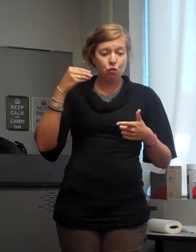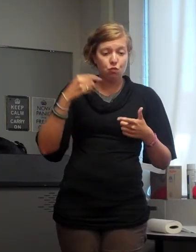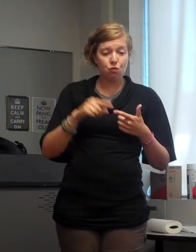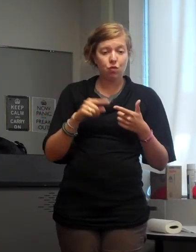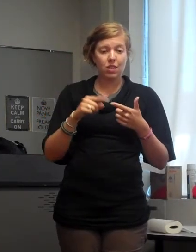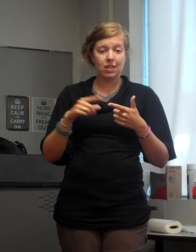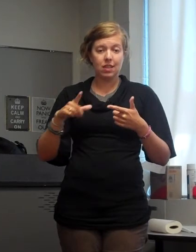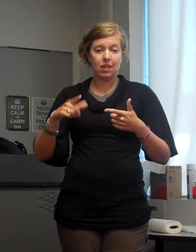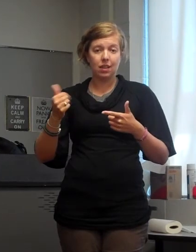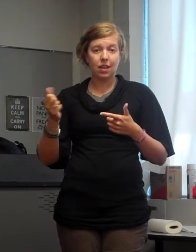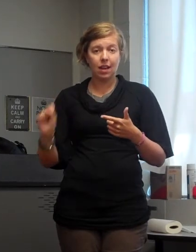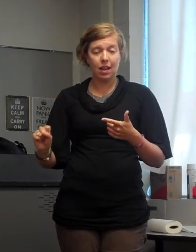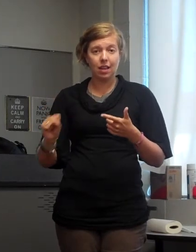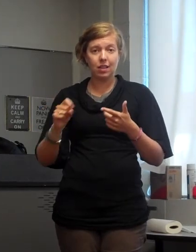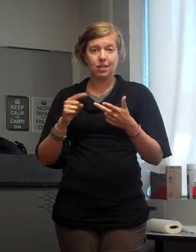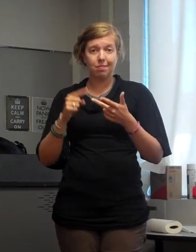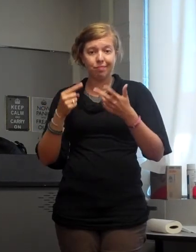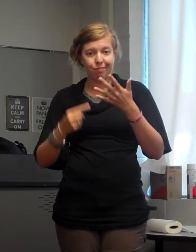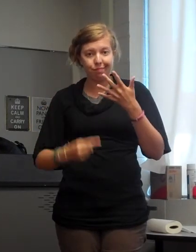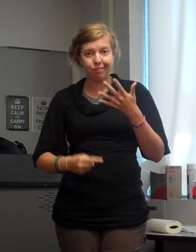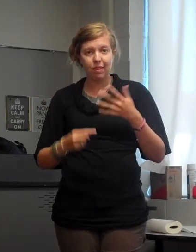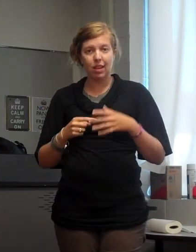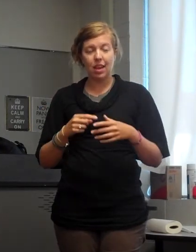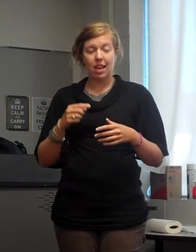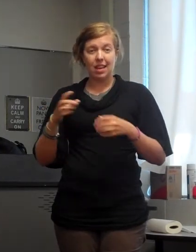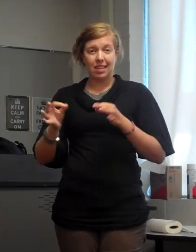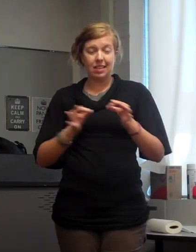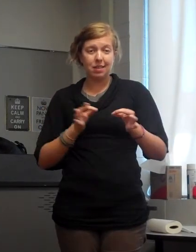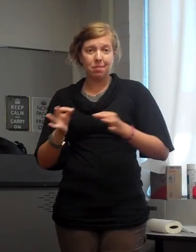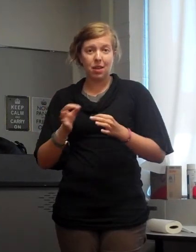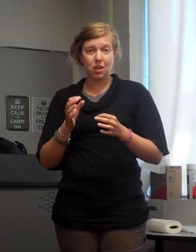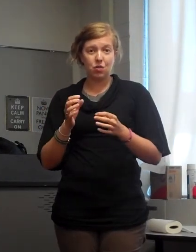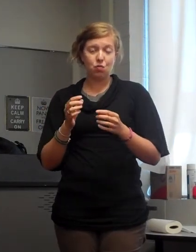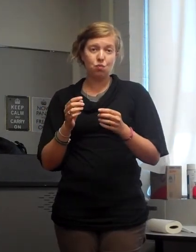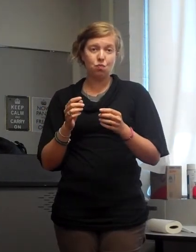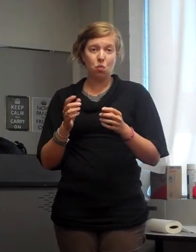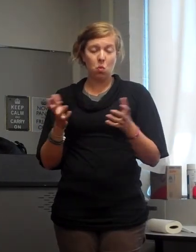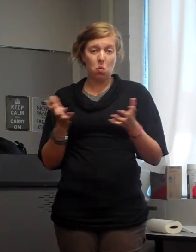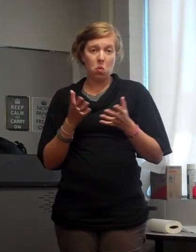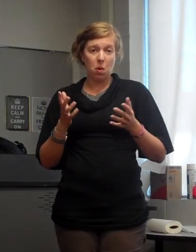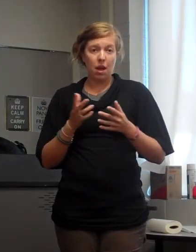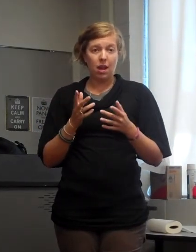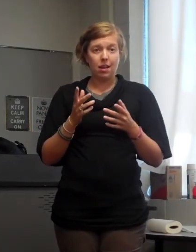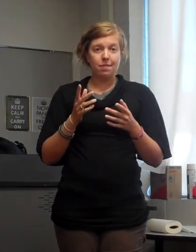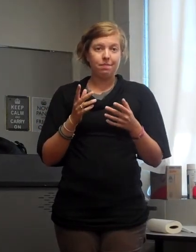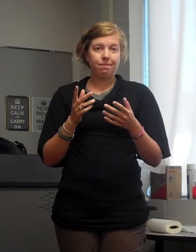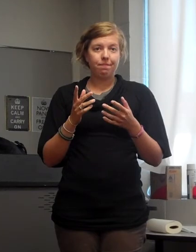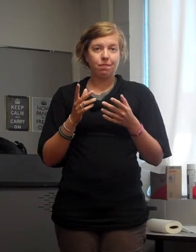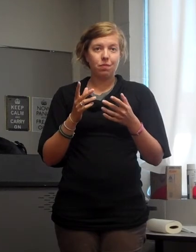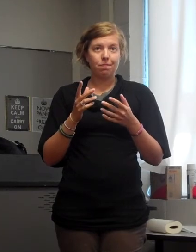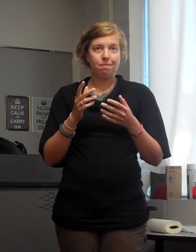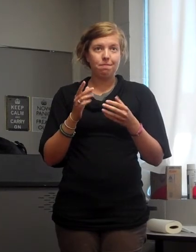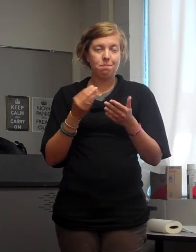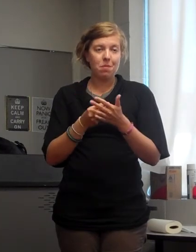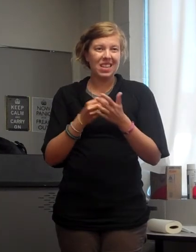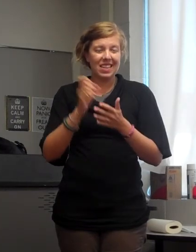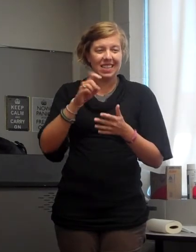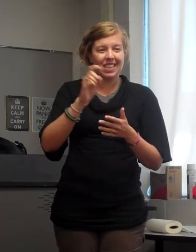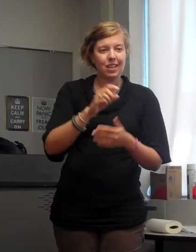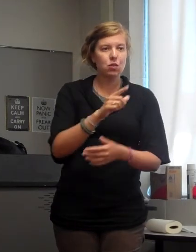And it says in what denominations he needs. So that when he comes home with his cash, we have the exact amount, we know which envelope